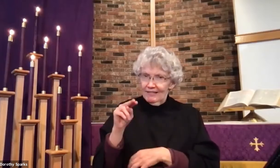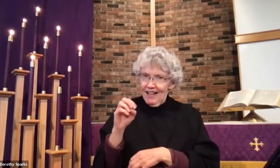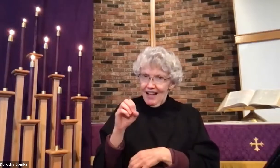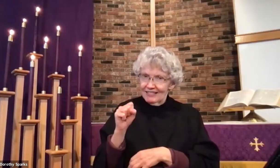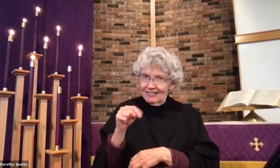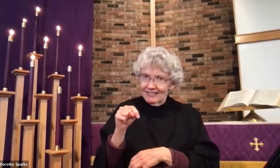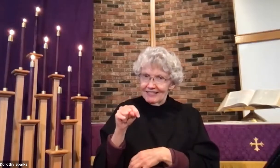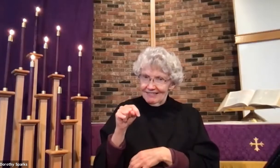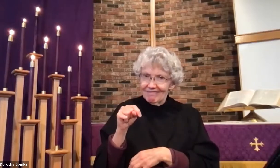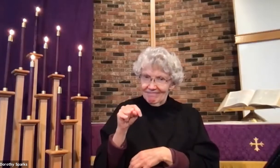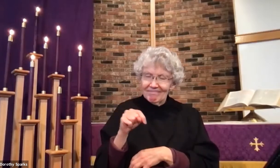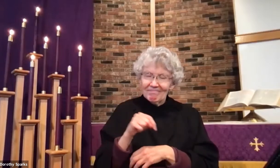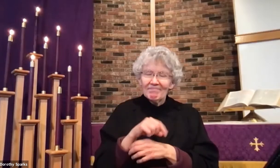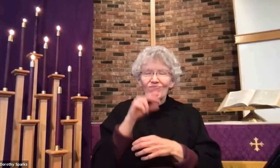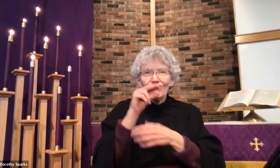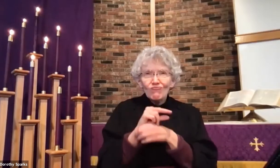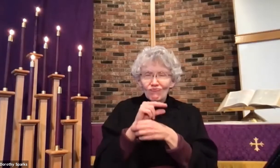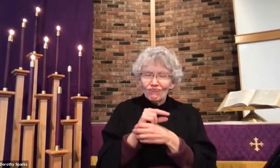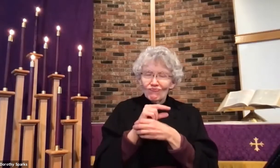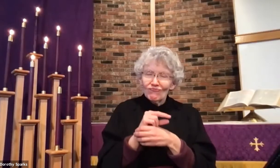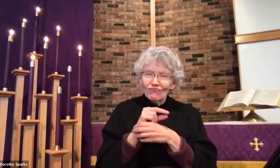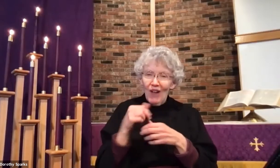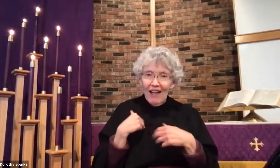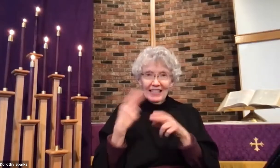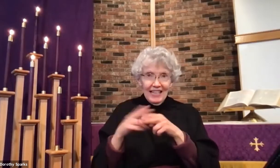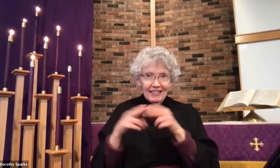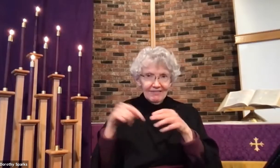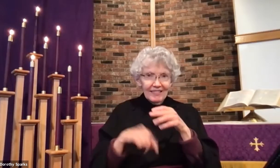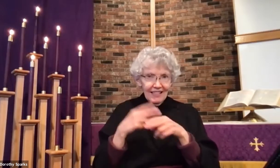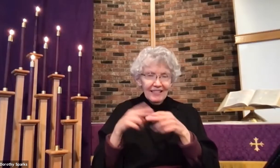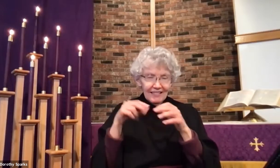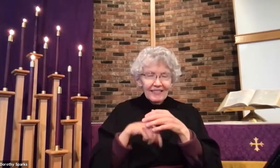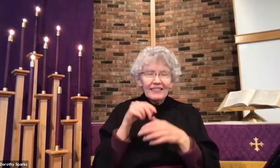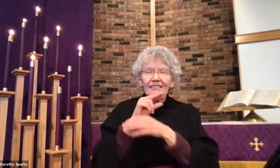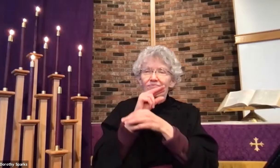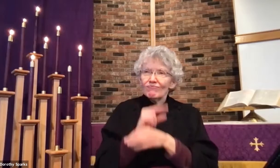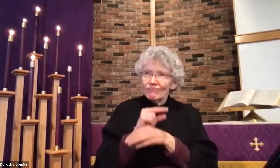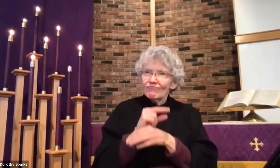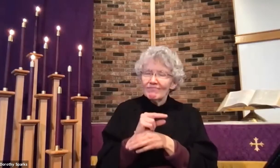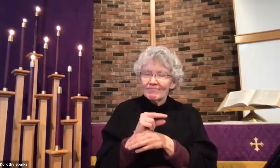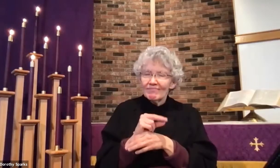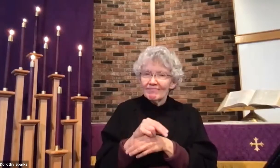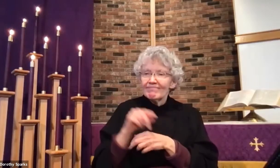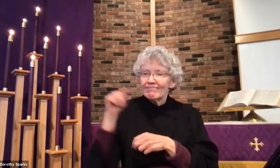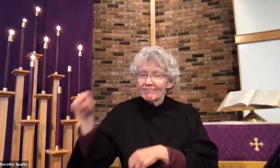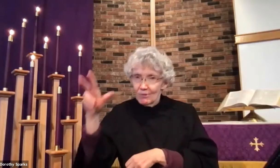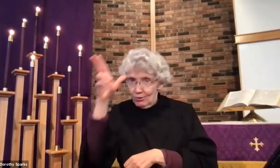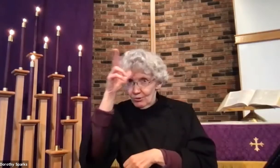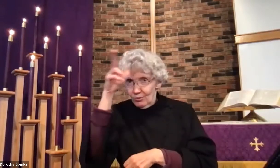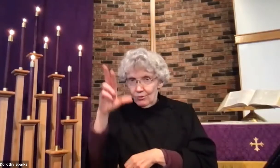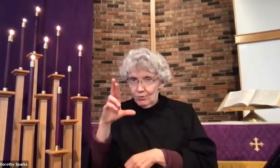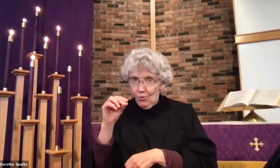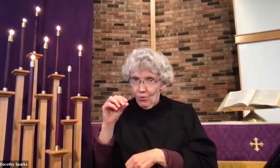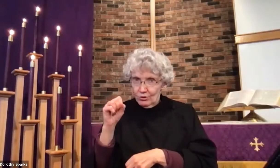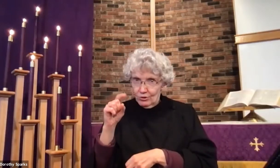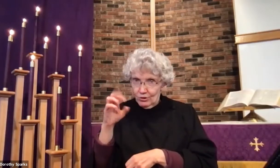So there was a mother hen that was sitting on her nest of eggs. And she was sitting on those eggs